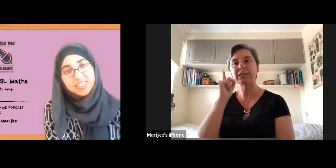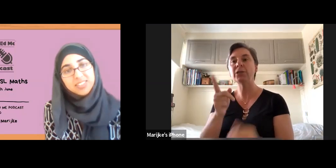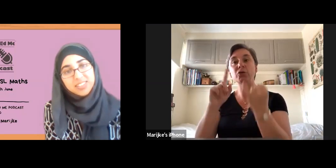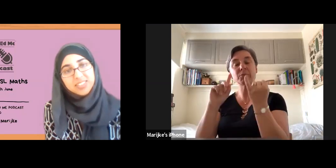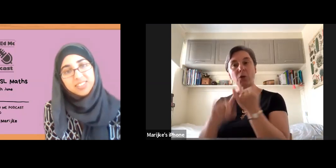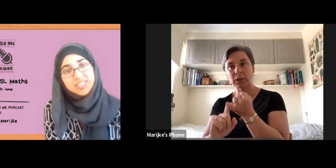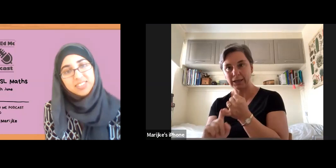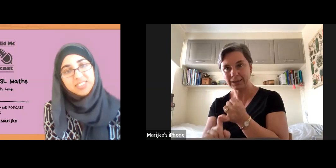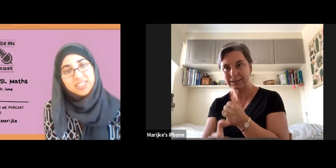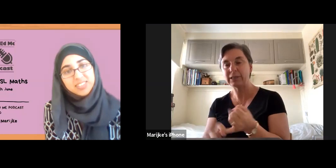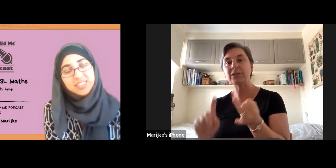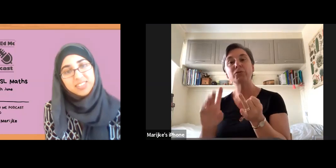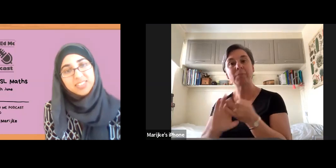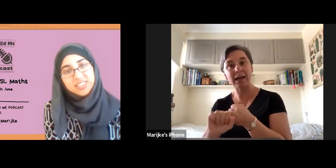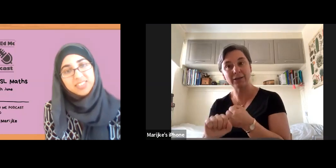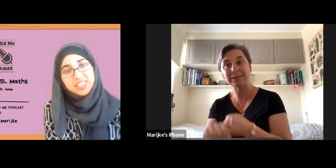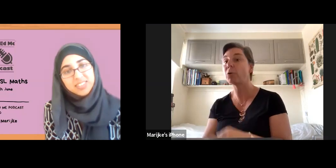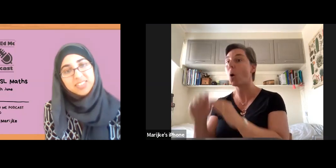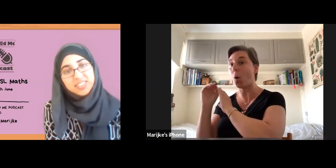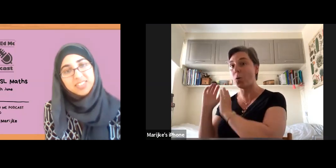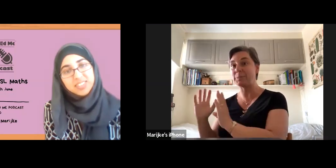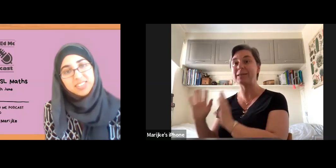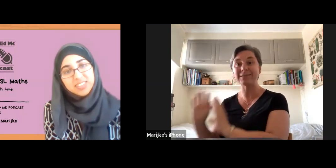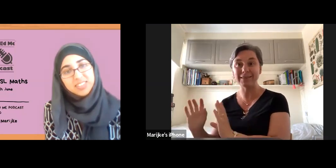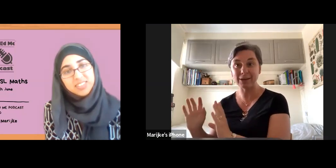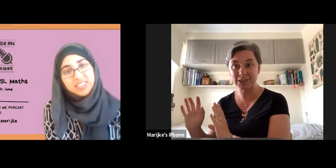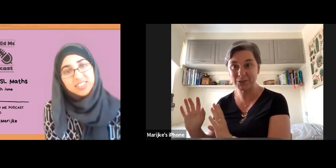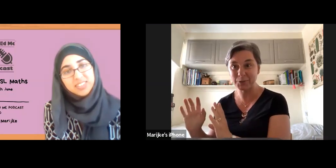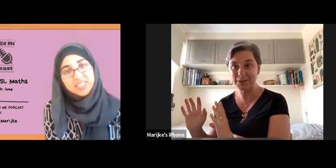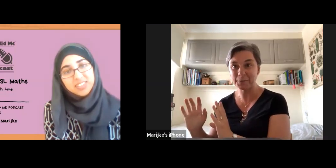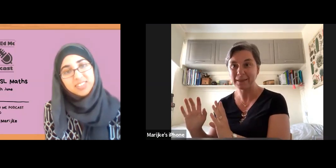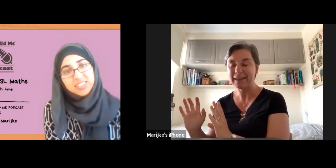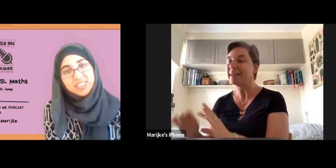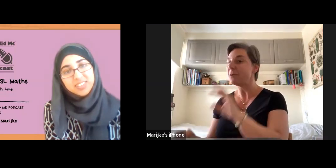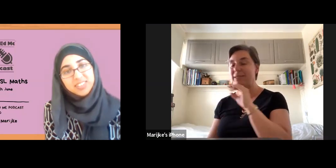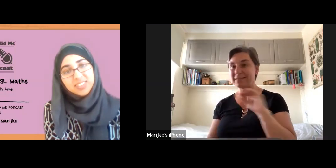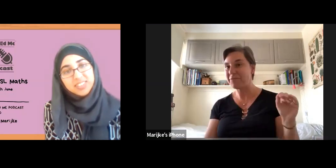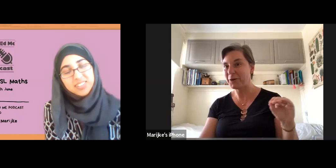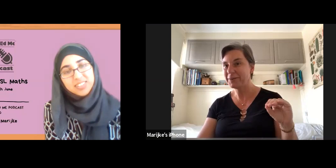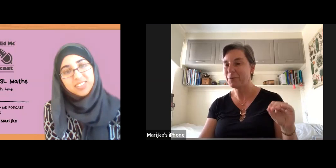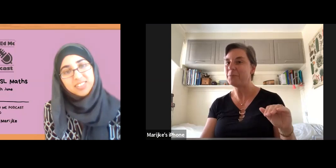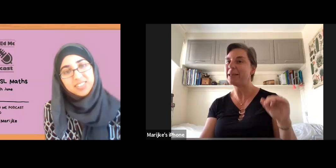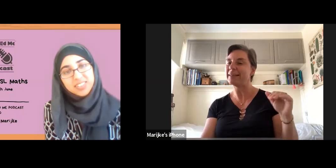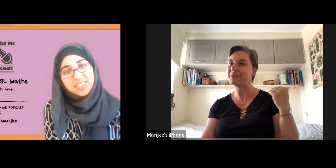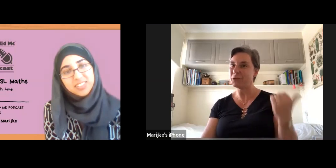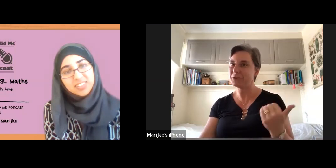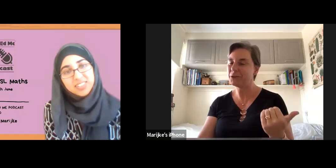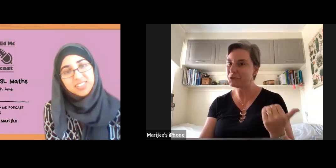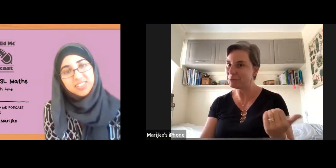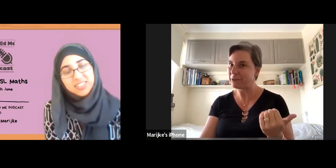see the news from Scotland, when you see the news from Ireland, there will always be a sign language interpreter, There is never, when we get the news from Downing